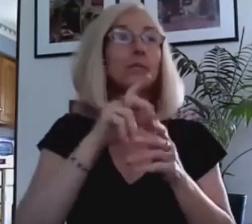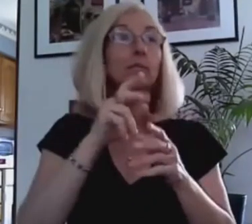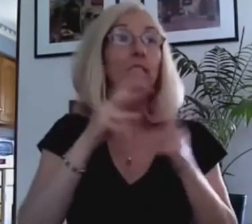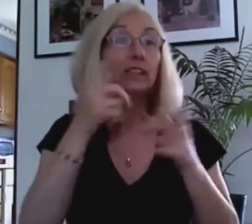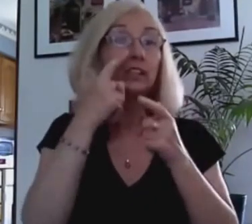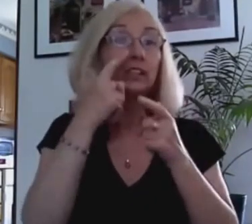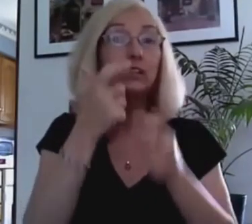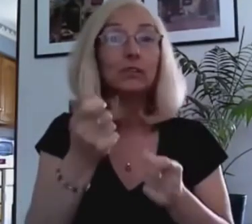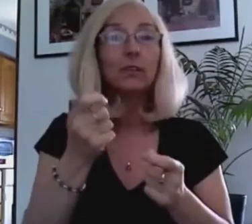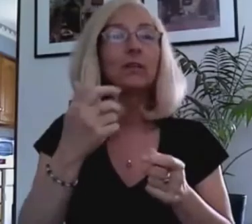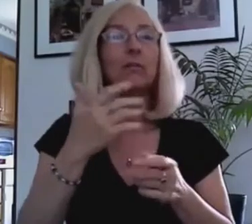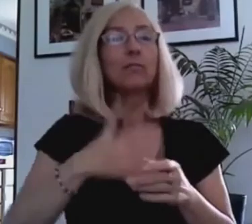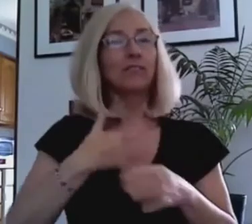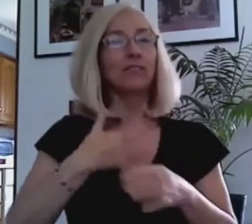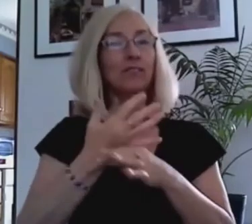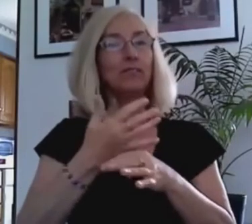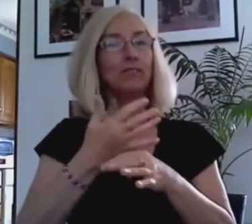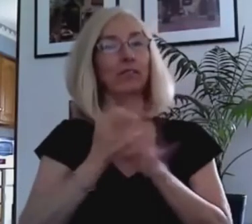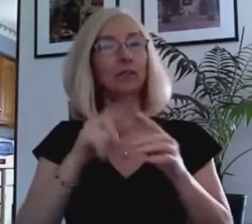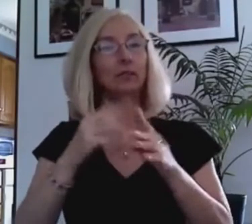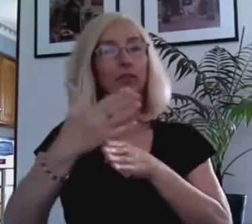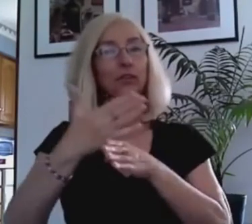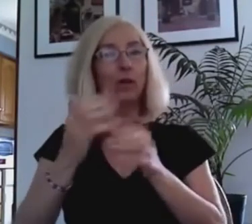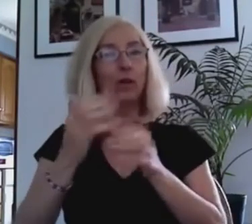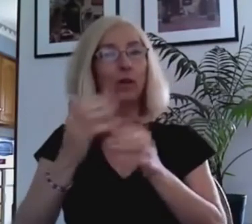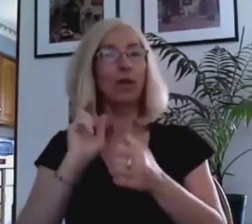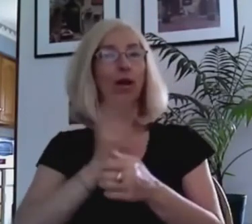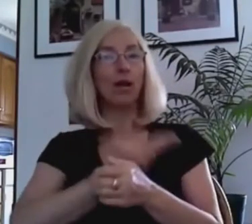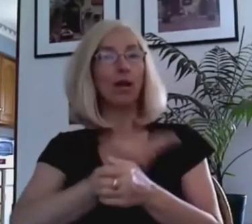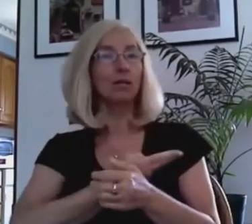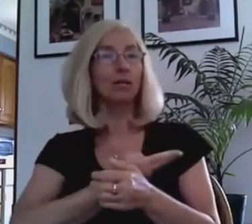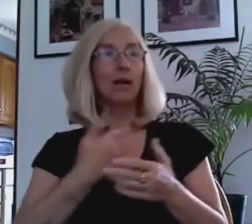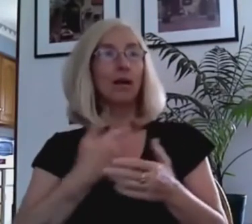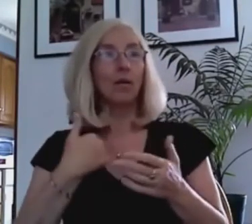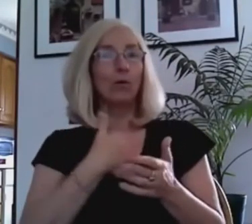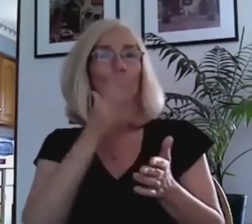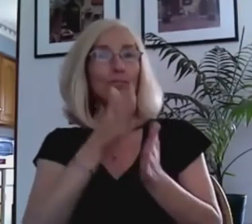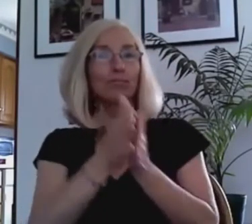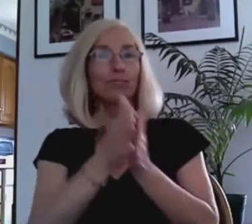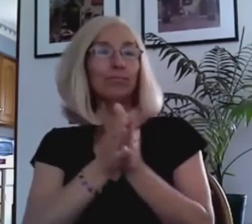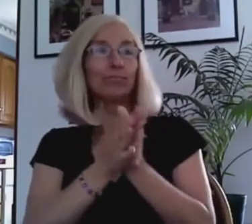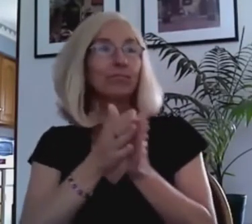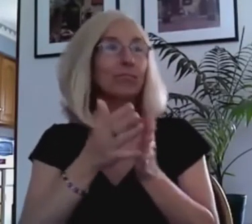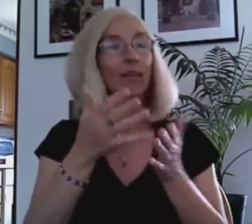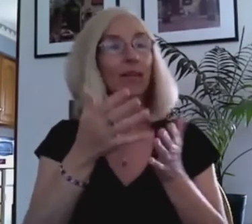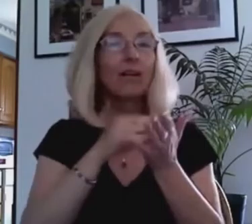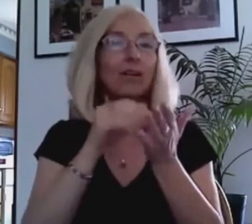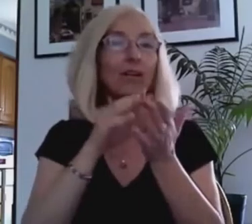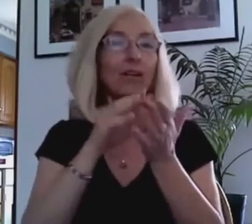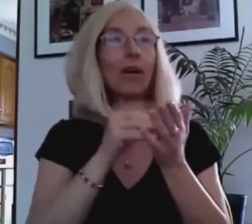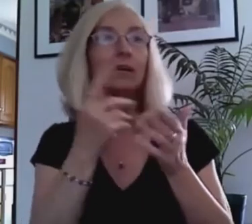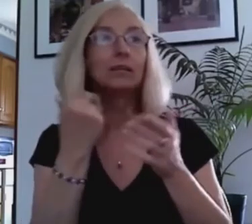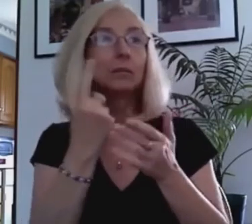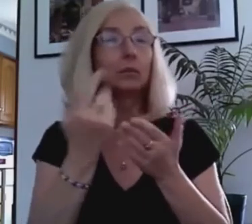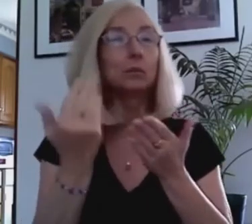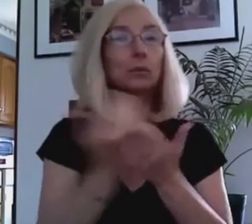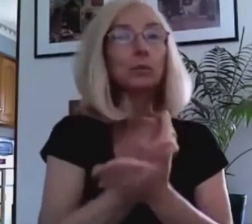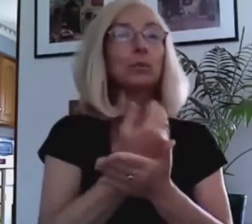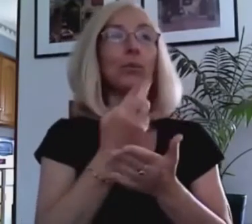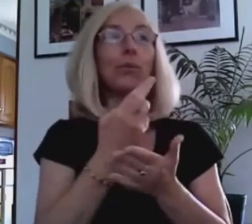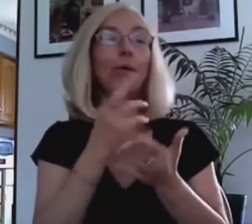And you are also welcome to post anything related to veganism, any good cookbooks, and just anything you're interested in